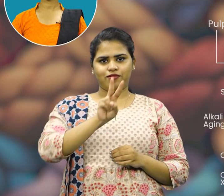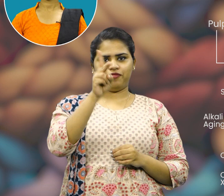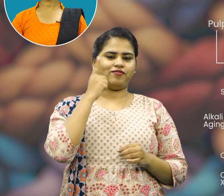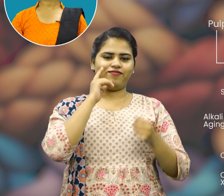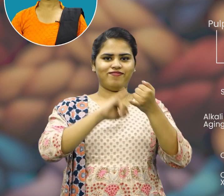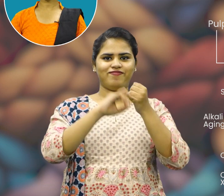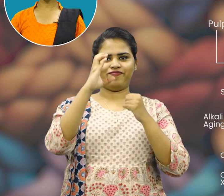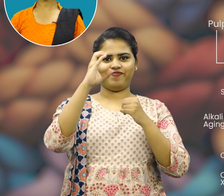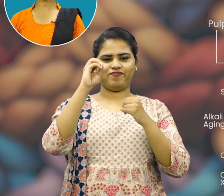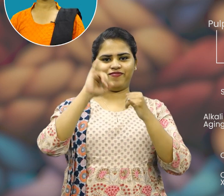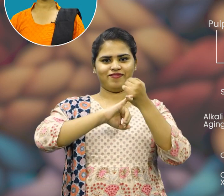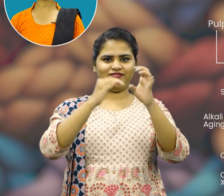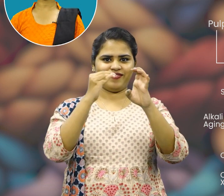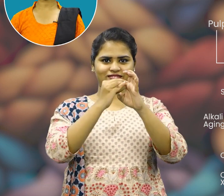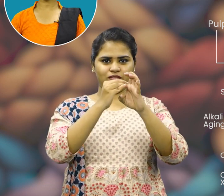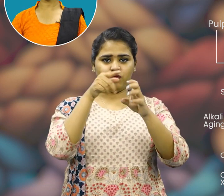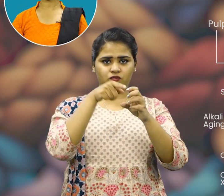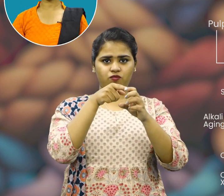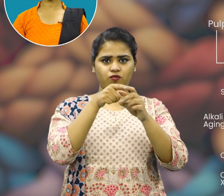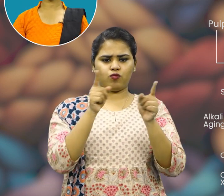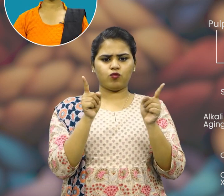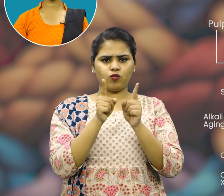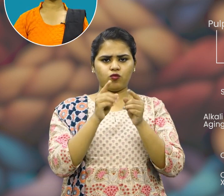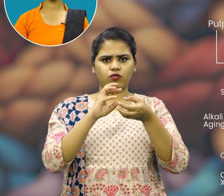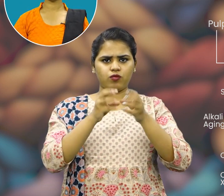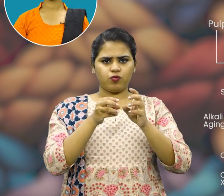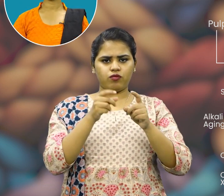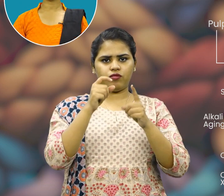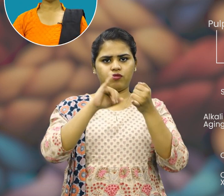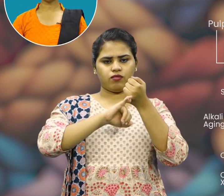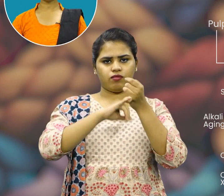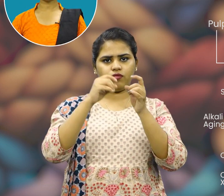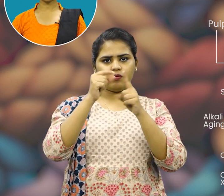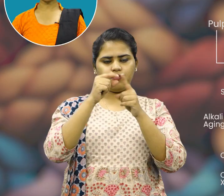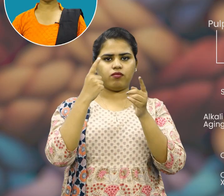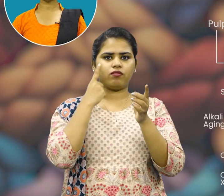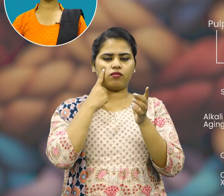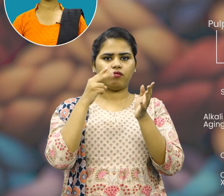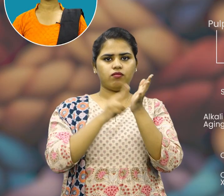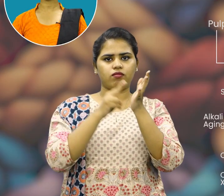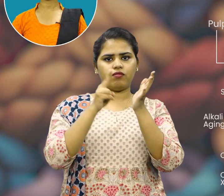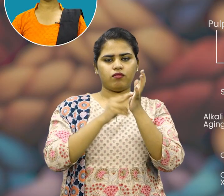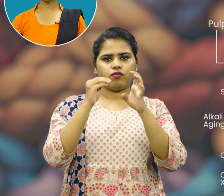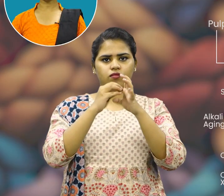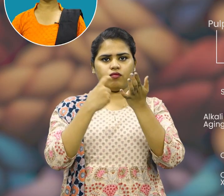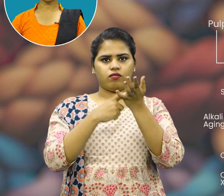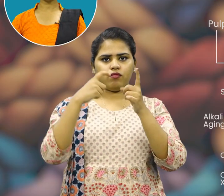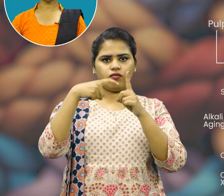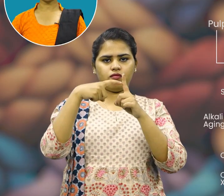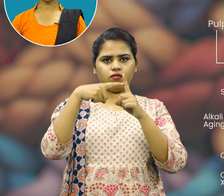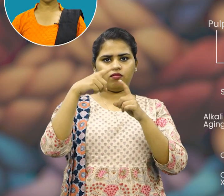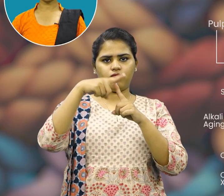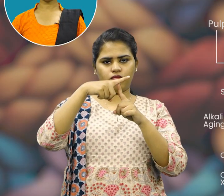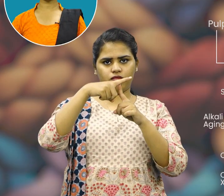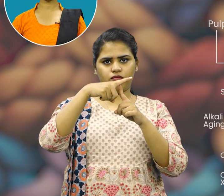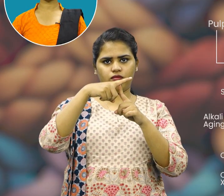Viscose is forced through a spinneret, a metal plate with very